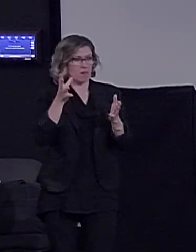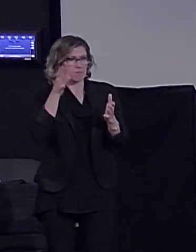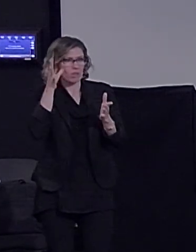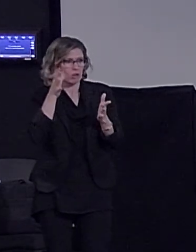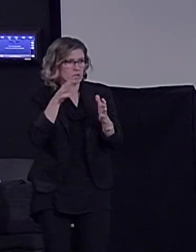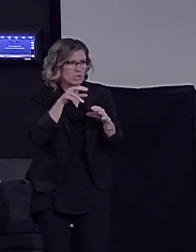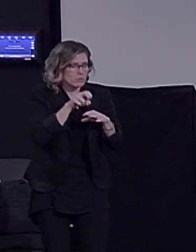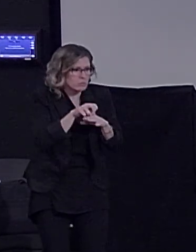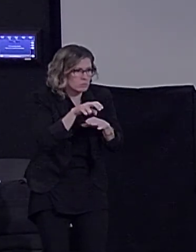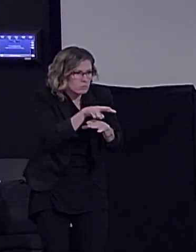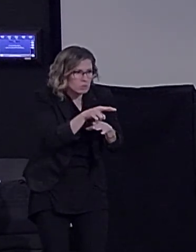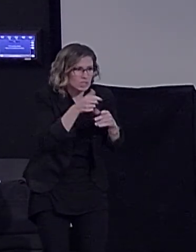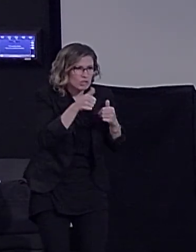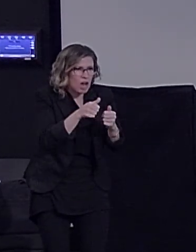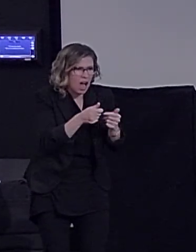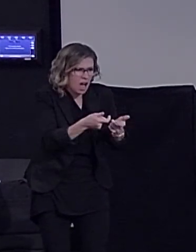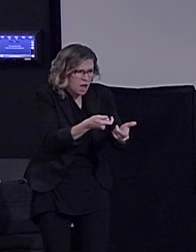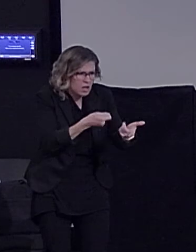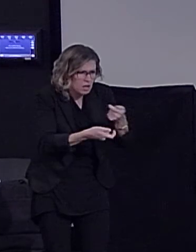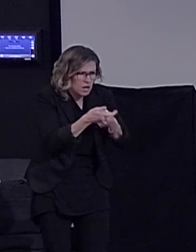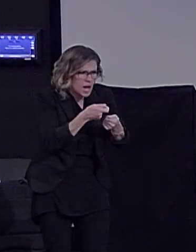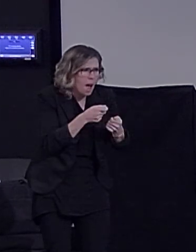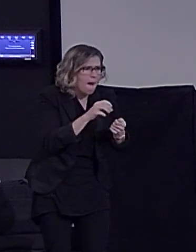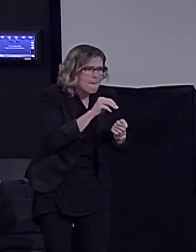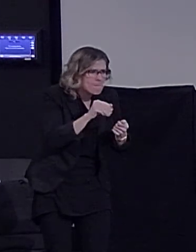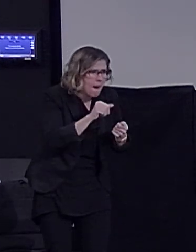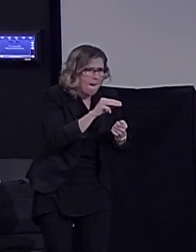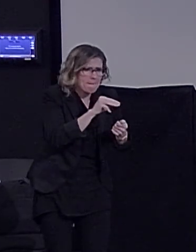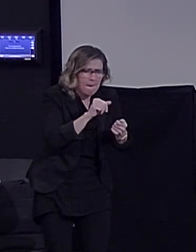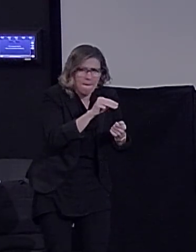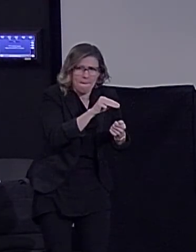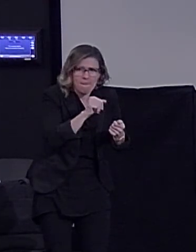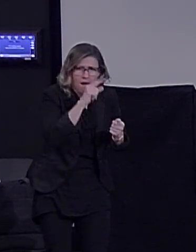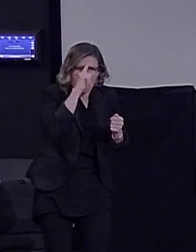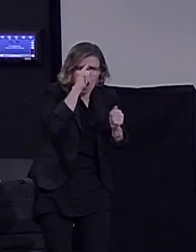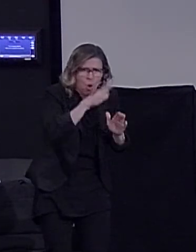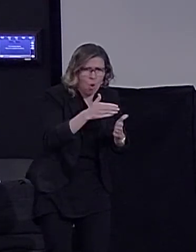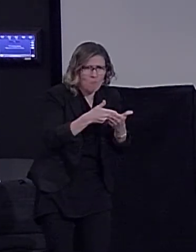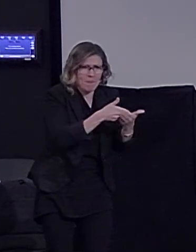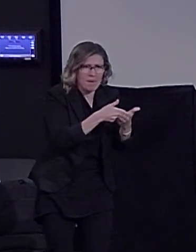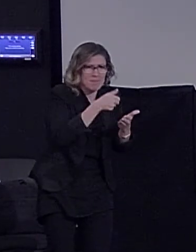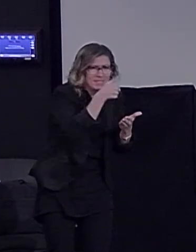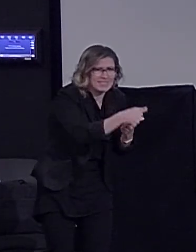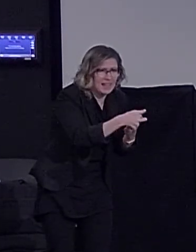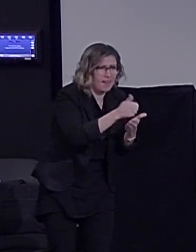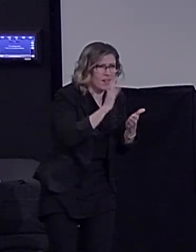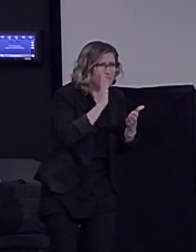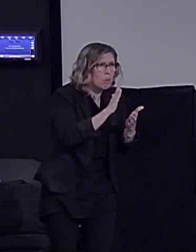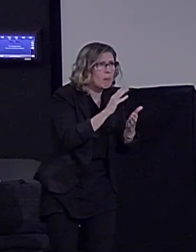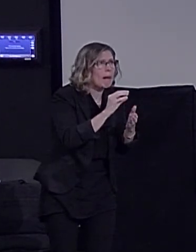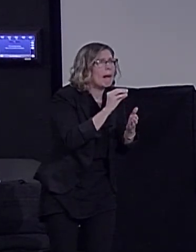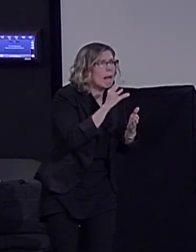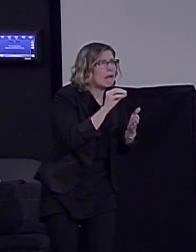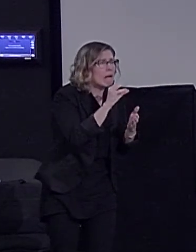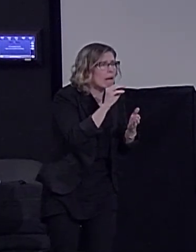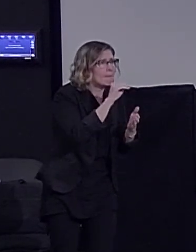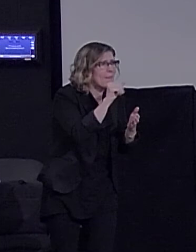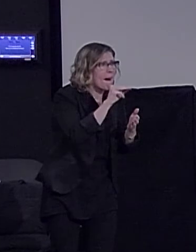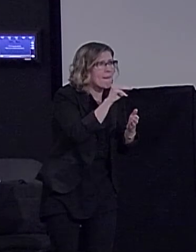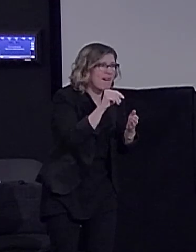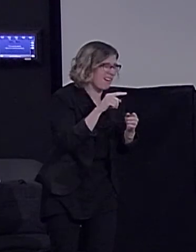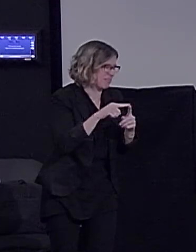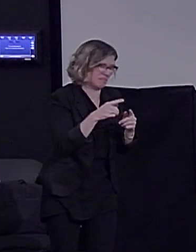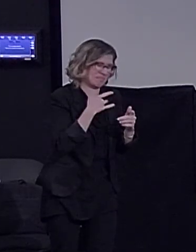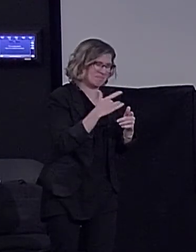of their babies saying, "Mama, mama, mama," hoping that the baby will actually give it back. But that doesn't happen that